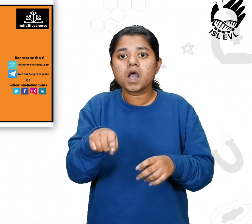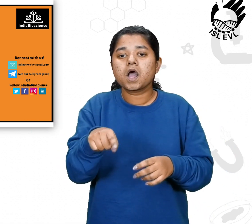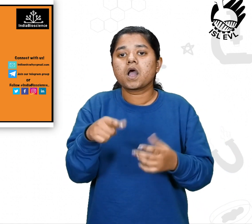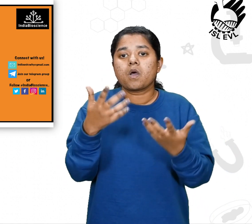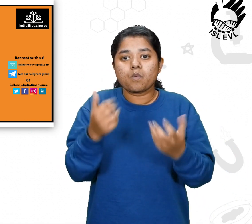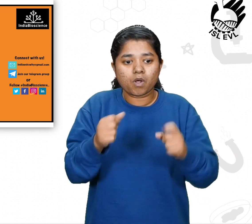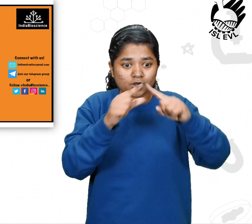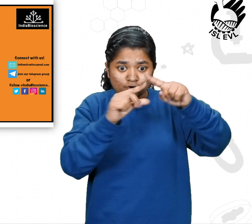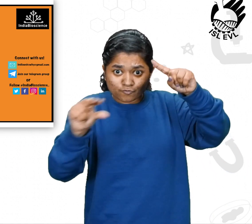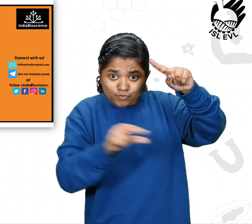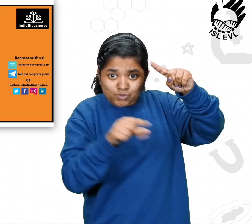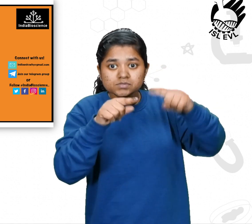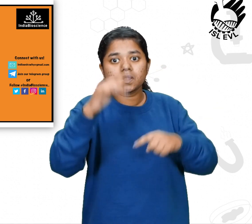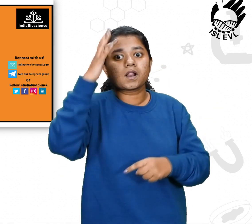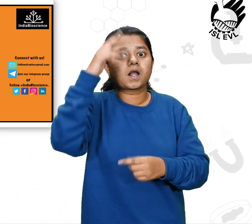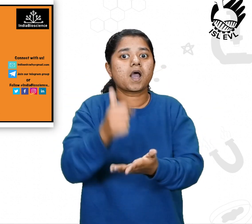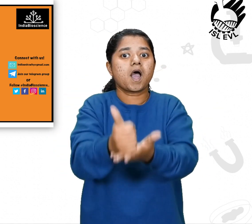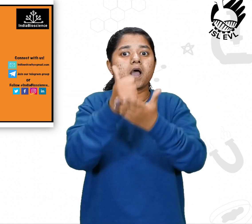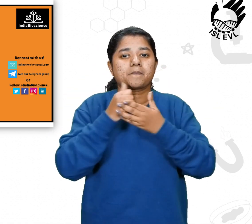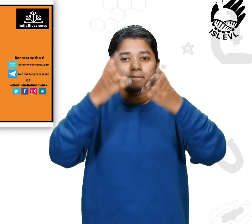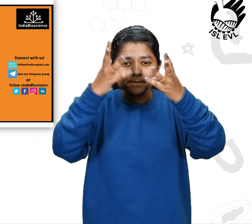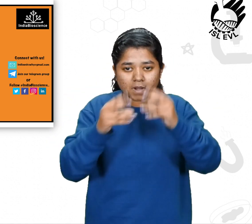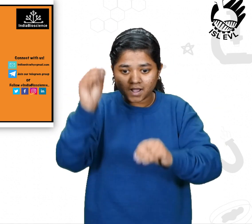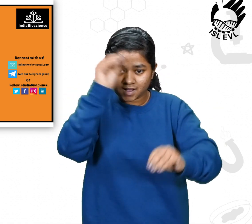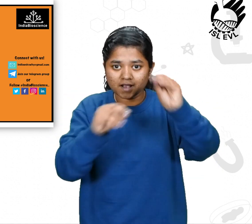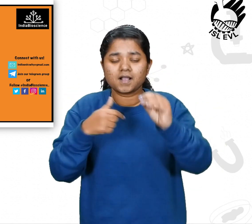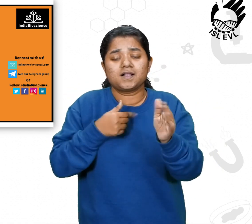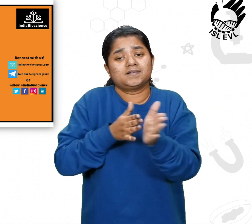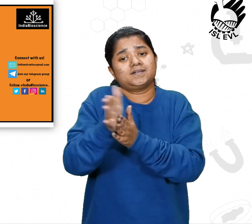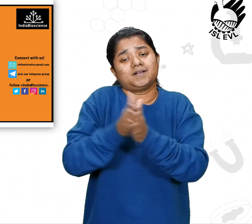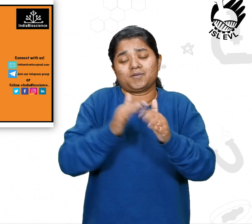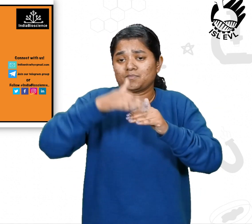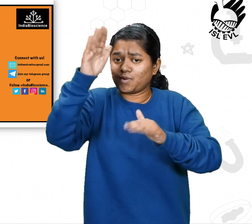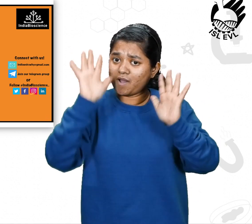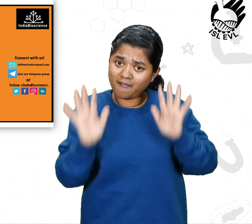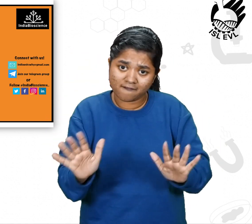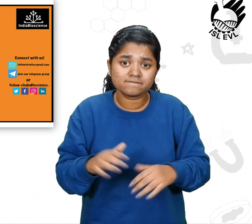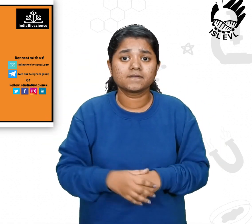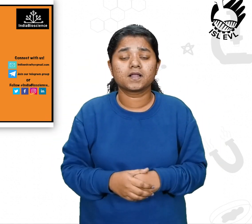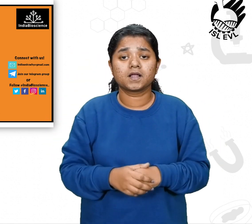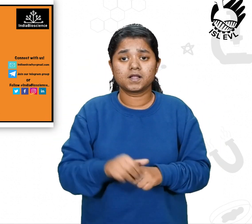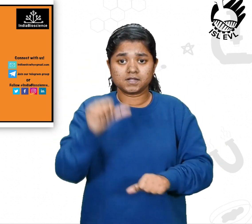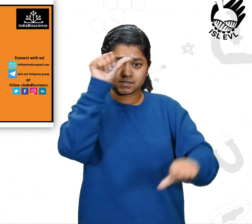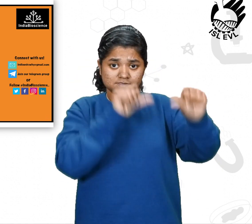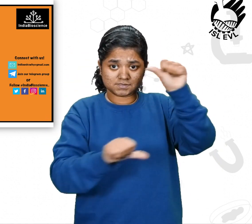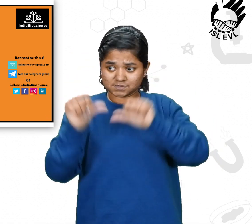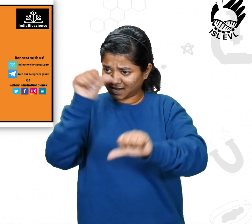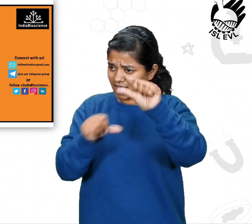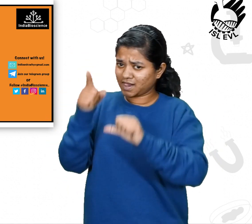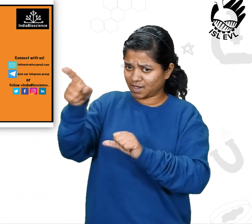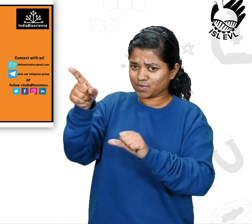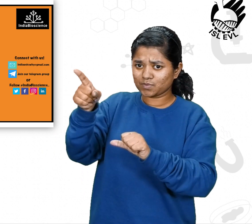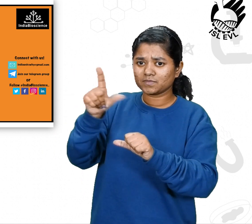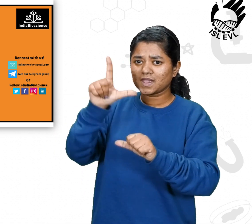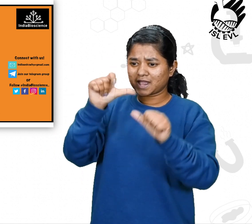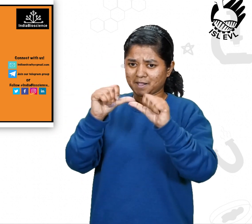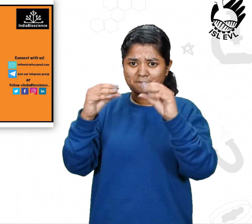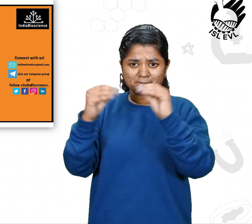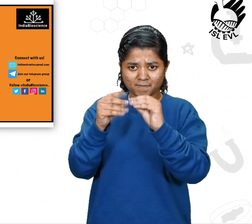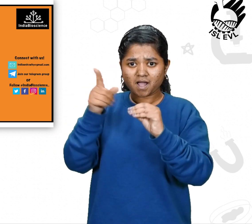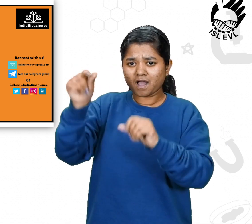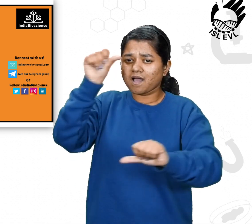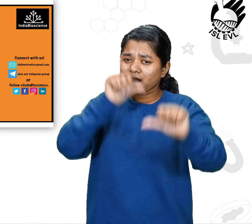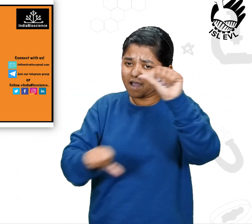Okay. Talking about your lab life, what is something that excites you the most? What keeps you going? Tough question. I guess, I mean,